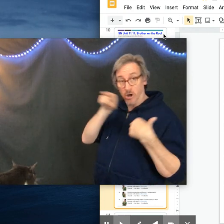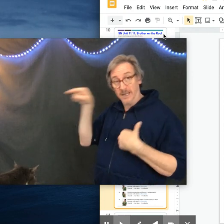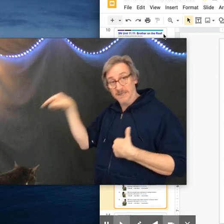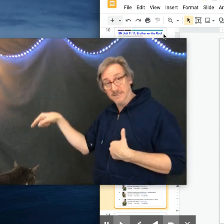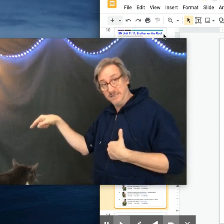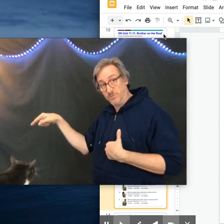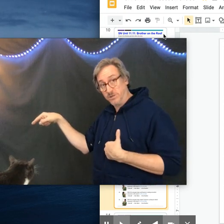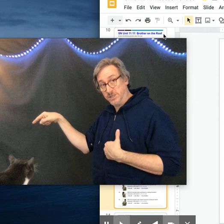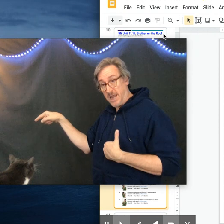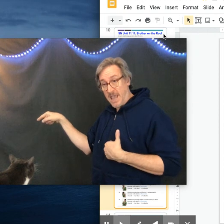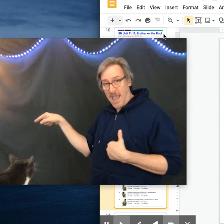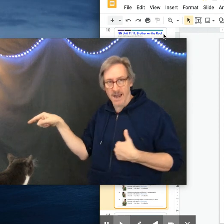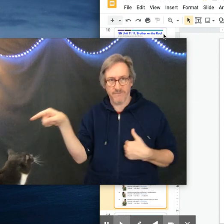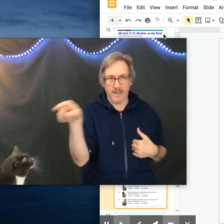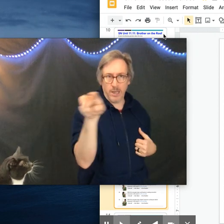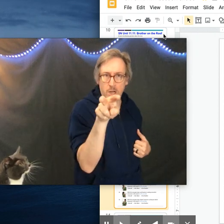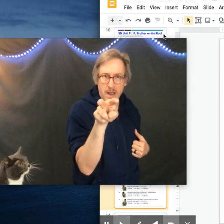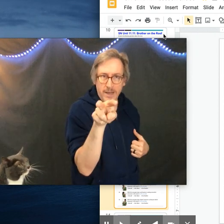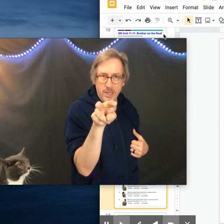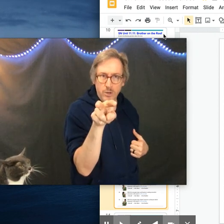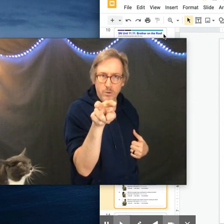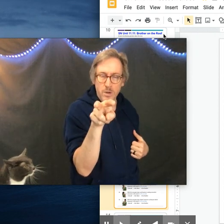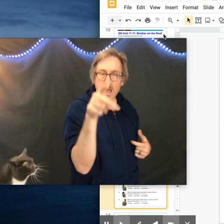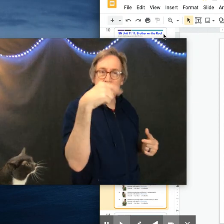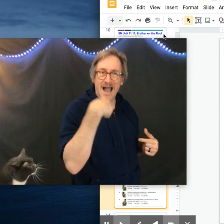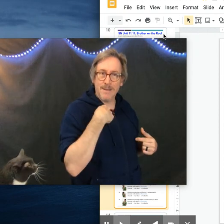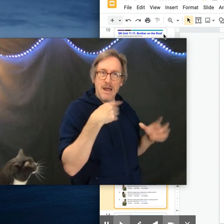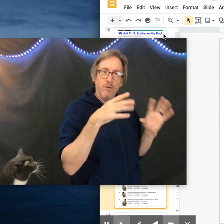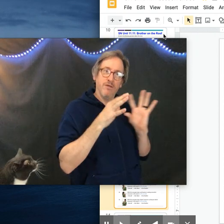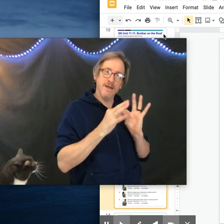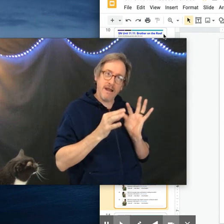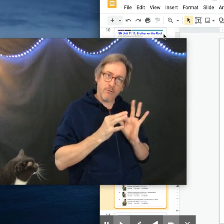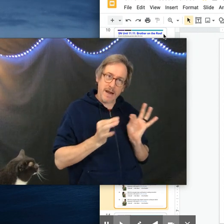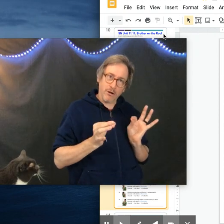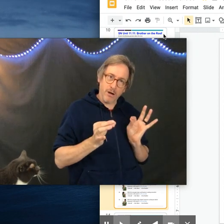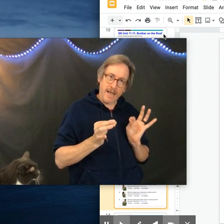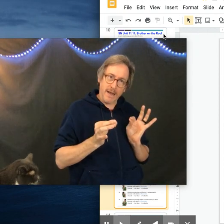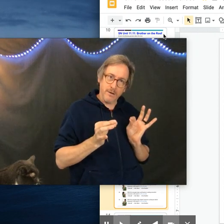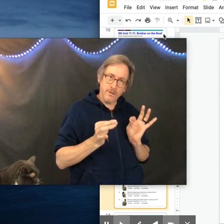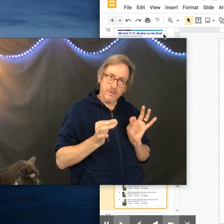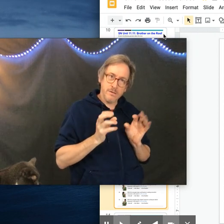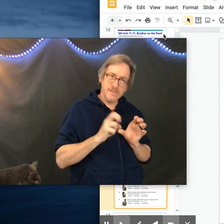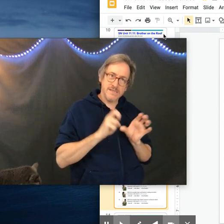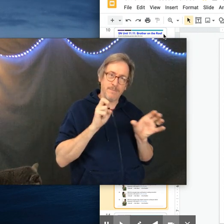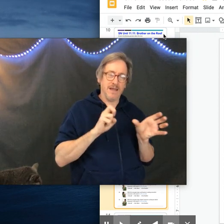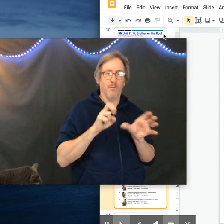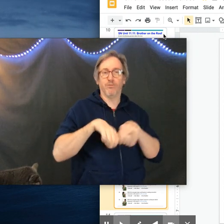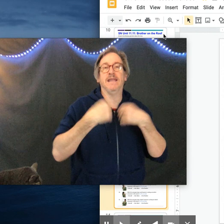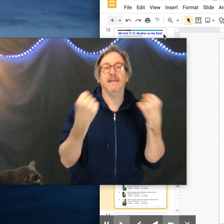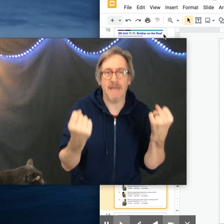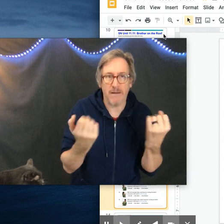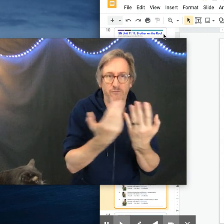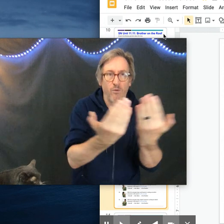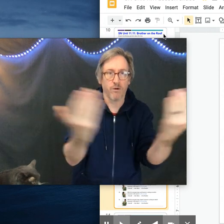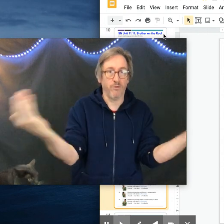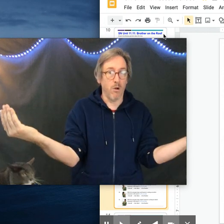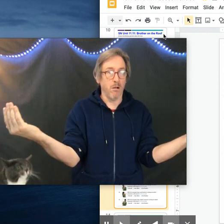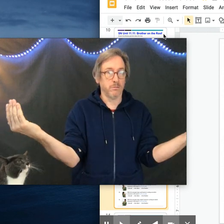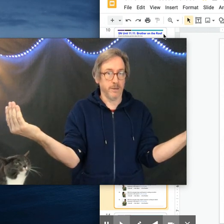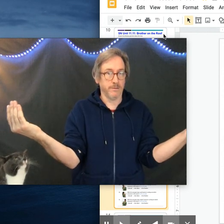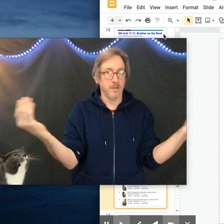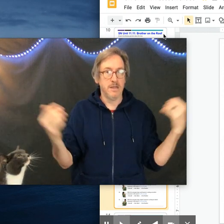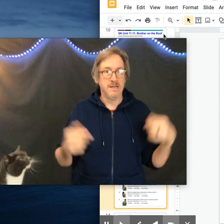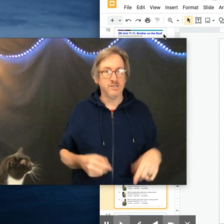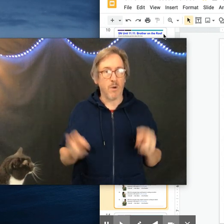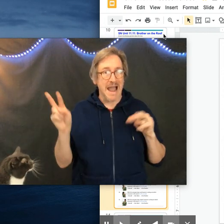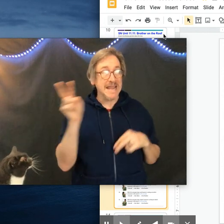person talking to this person. And if I look out at you, I am now the narrator again, stepping out, breaking that fourth wall.